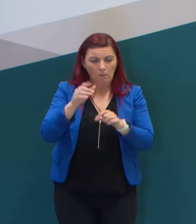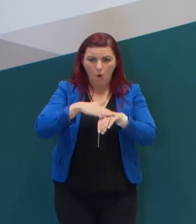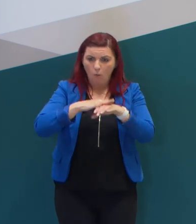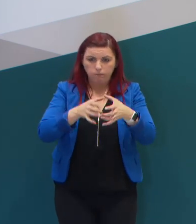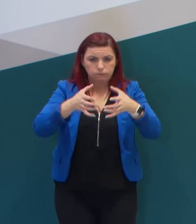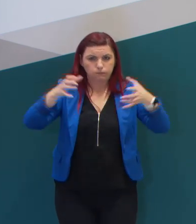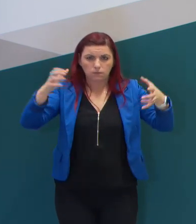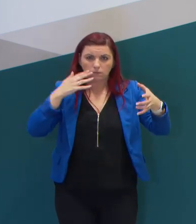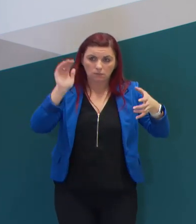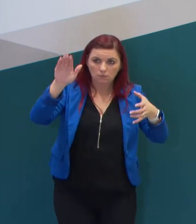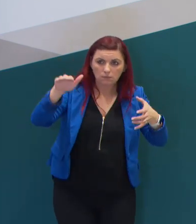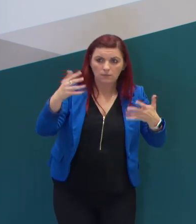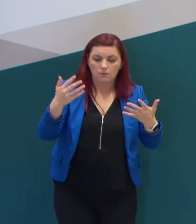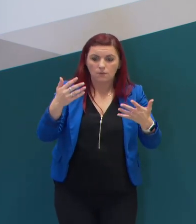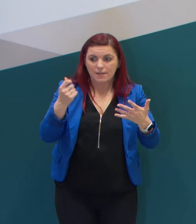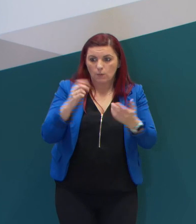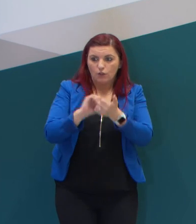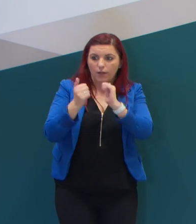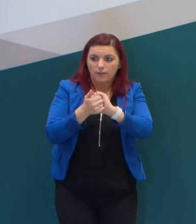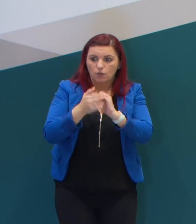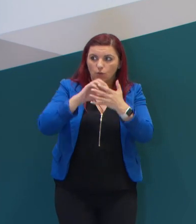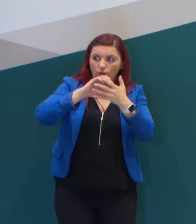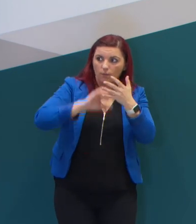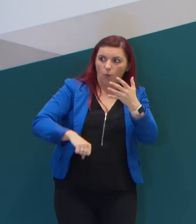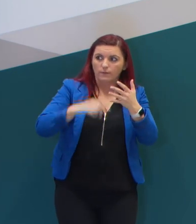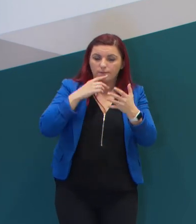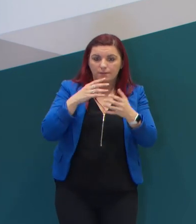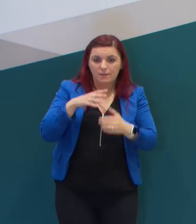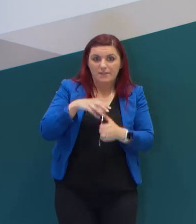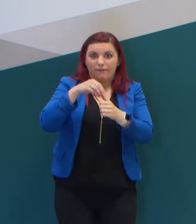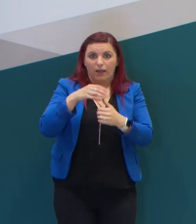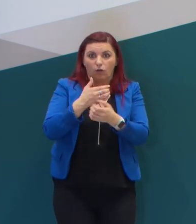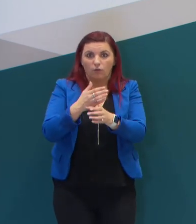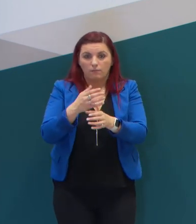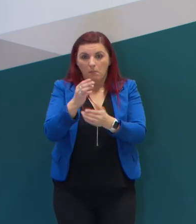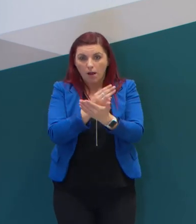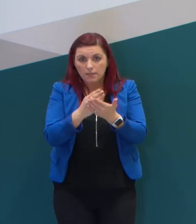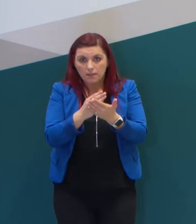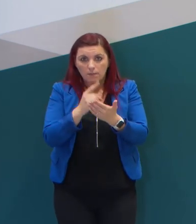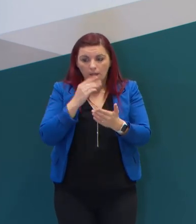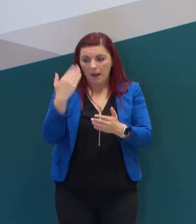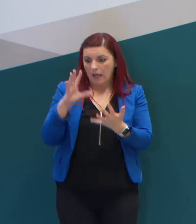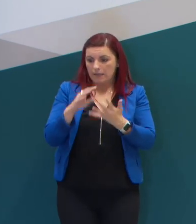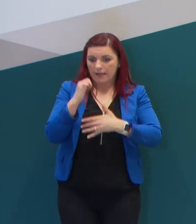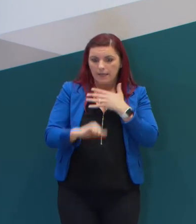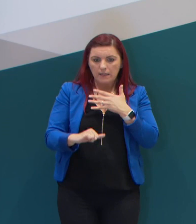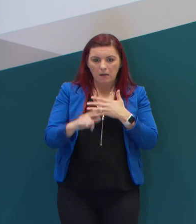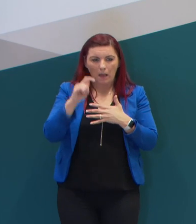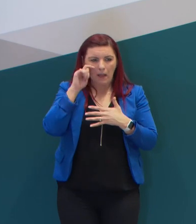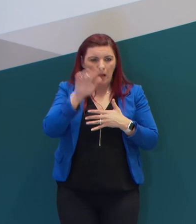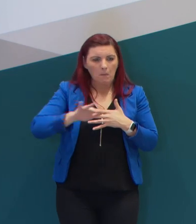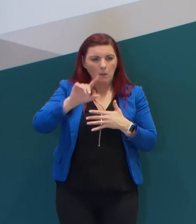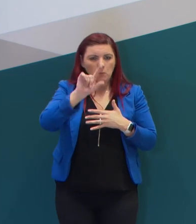forward since we changed the case definition to remove the country-specific component 10 days ago. Over the last 10 days, something in the order of